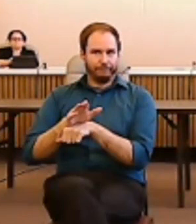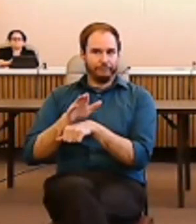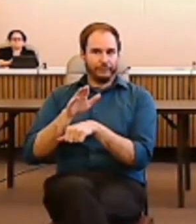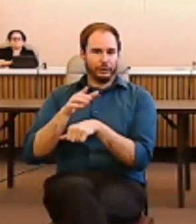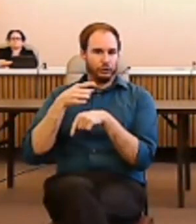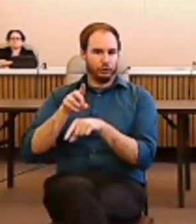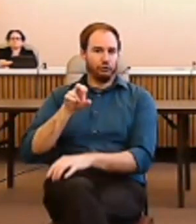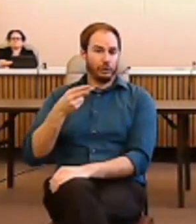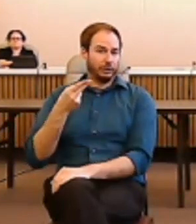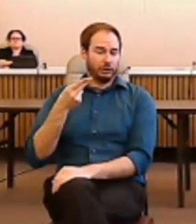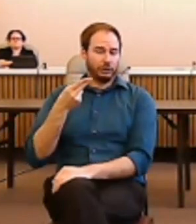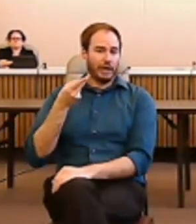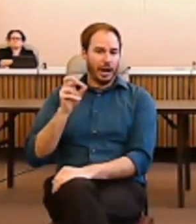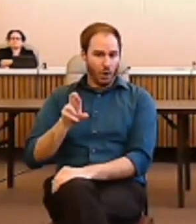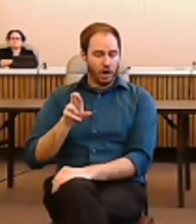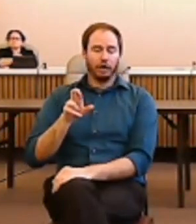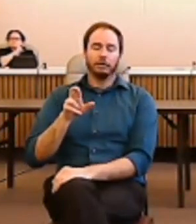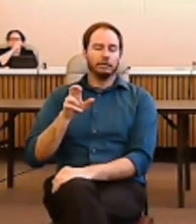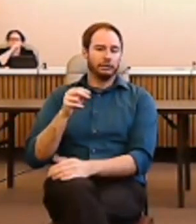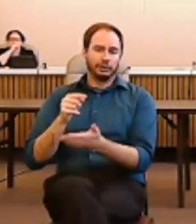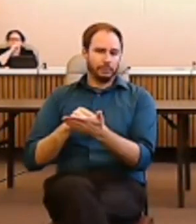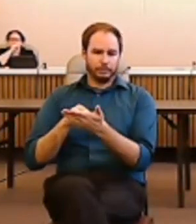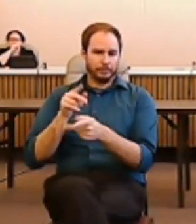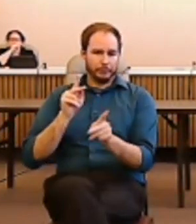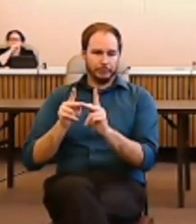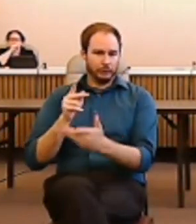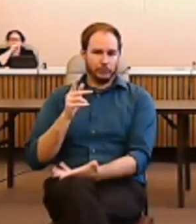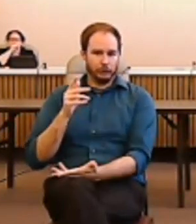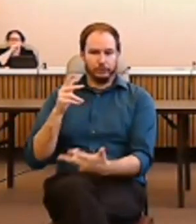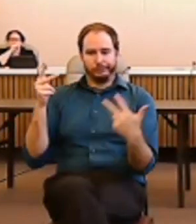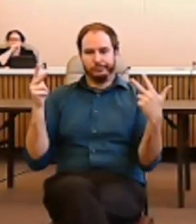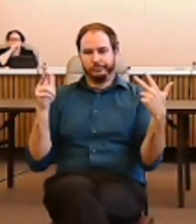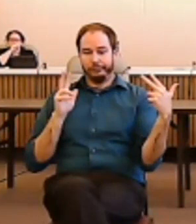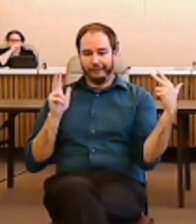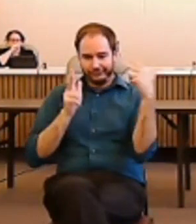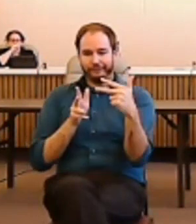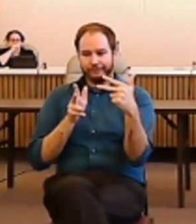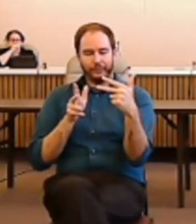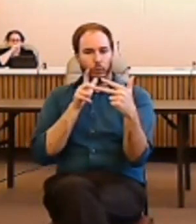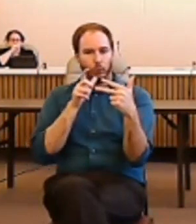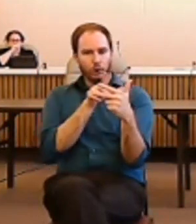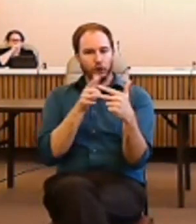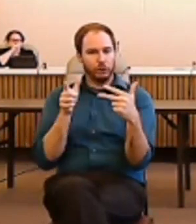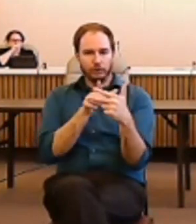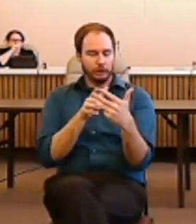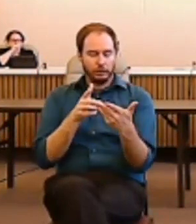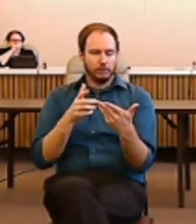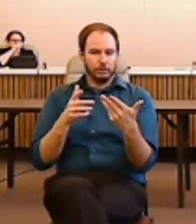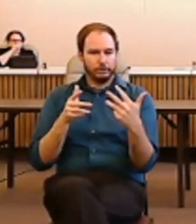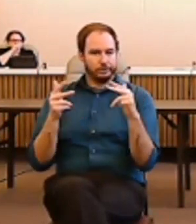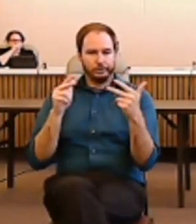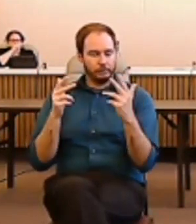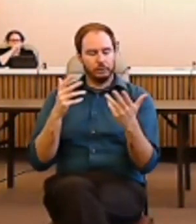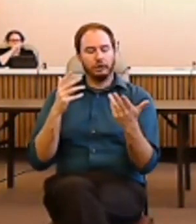rush hour. And sometimes people don't know whose turn it is at that intersection when there's all that traffic